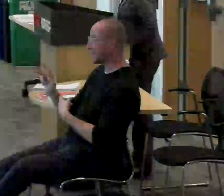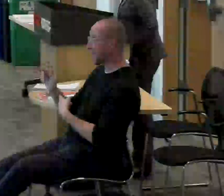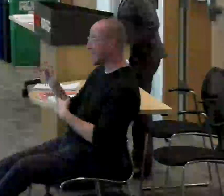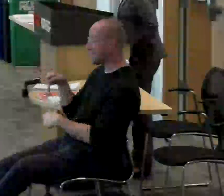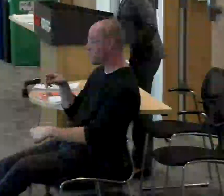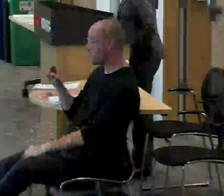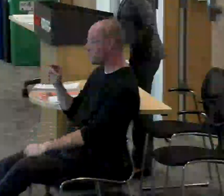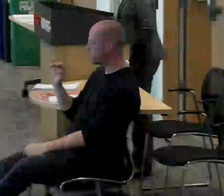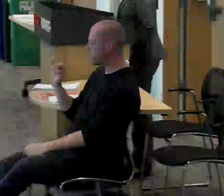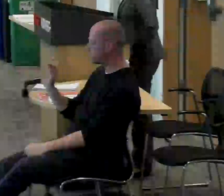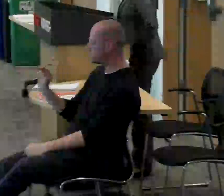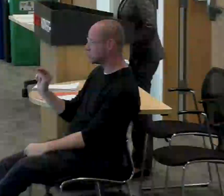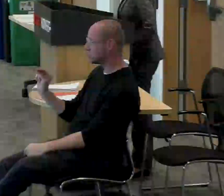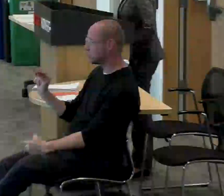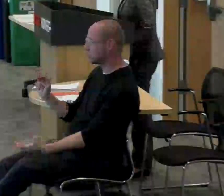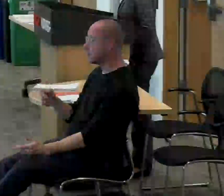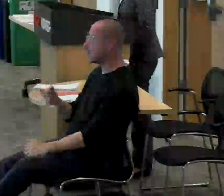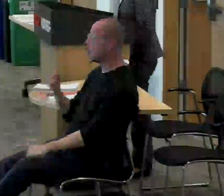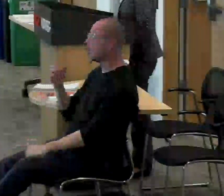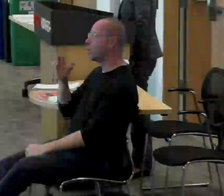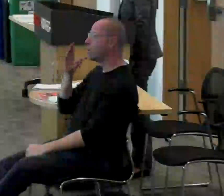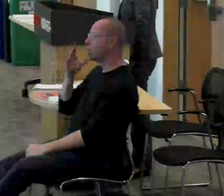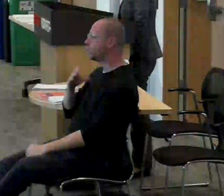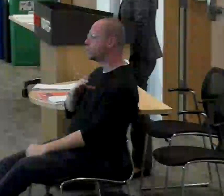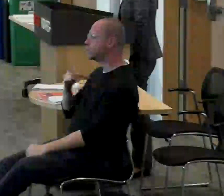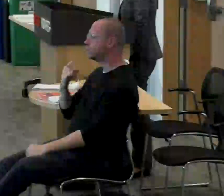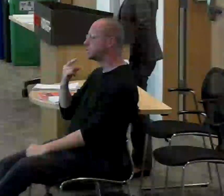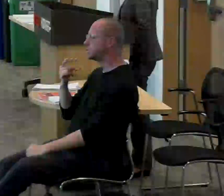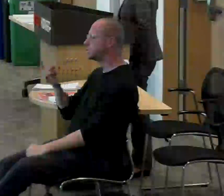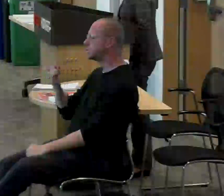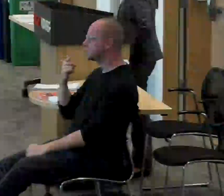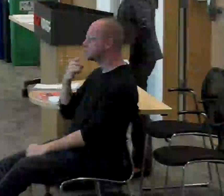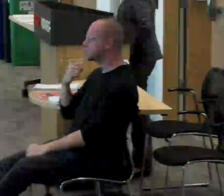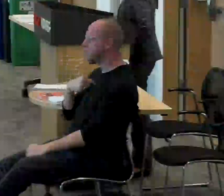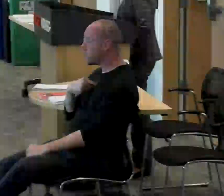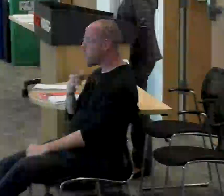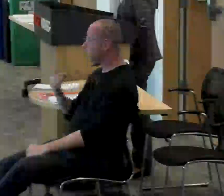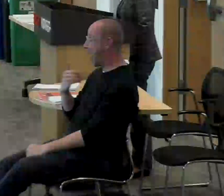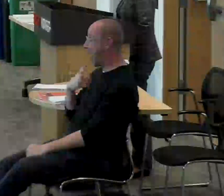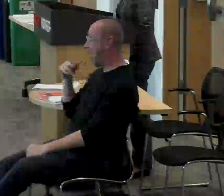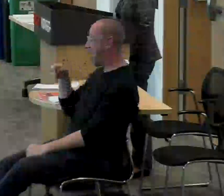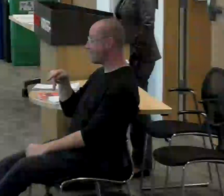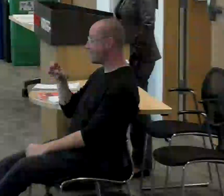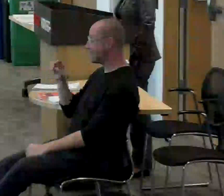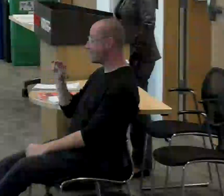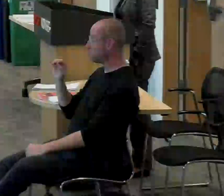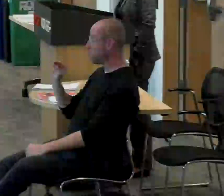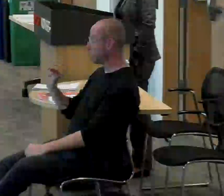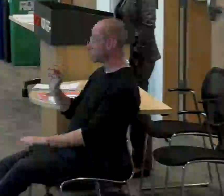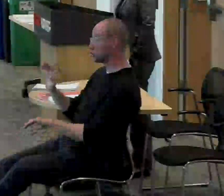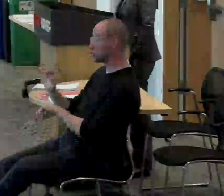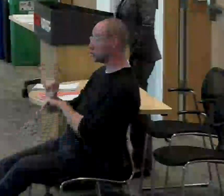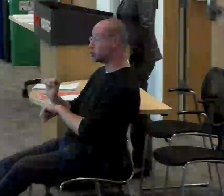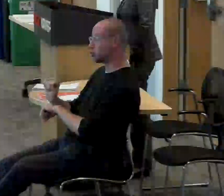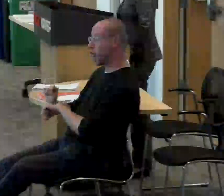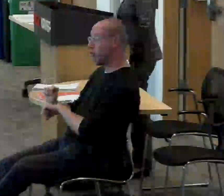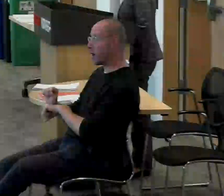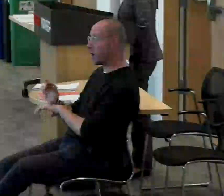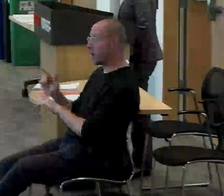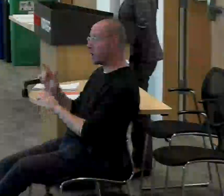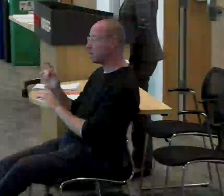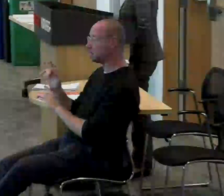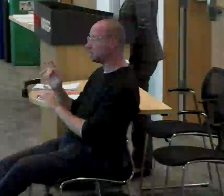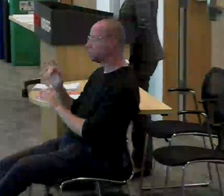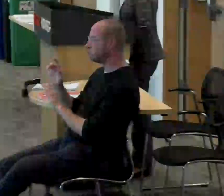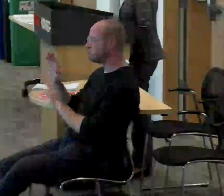one woman tell me that, while she does have a pension at her job and she does have great benefits and health care